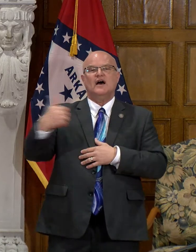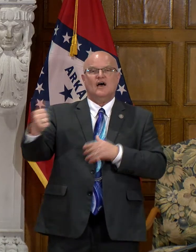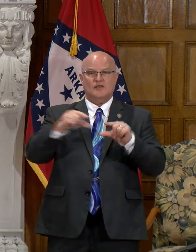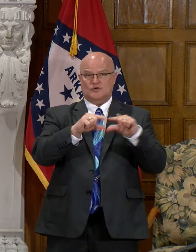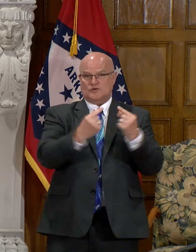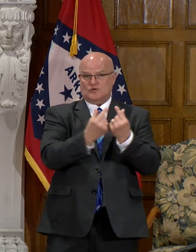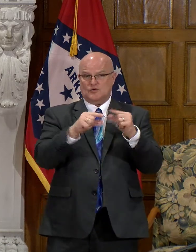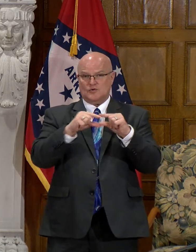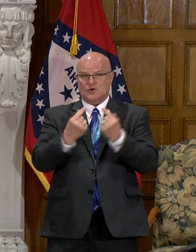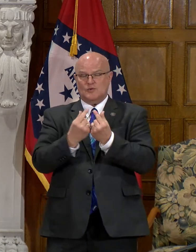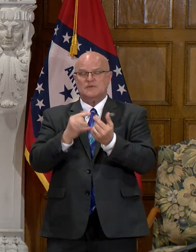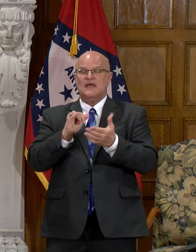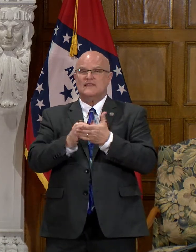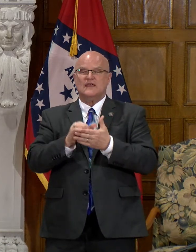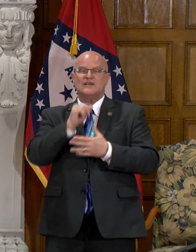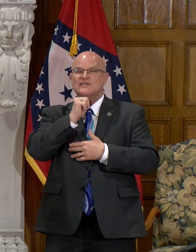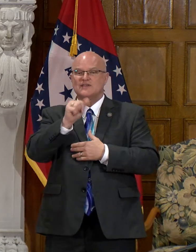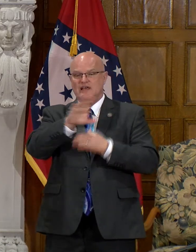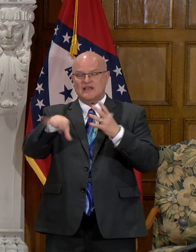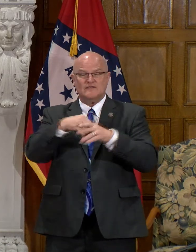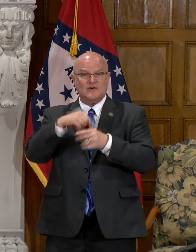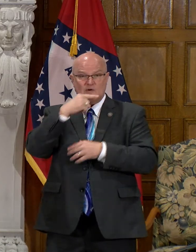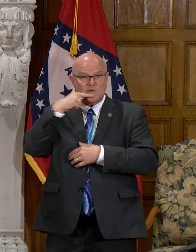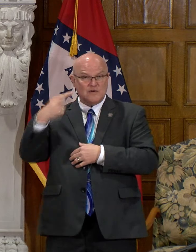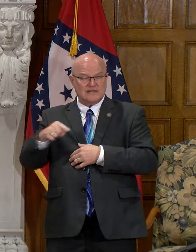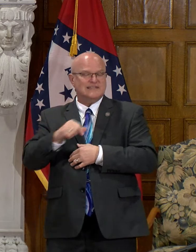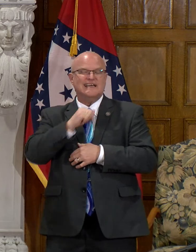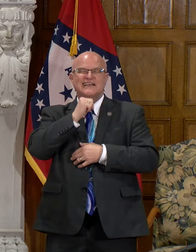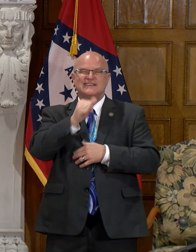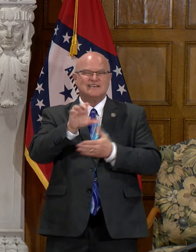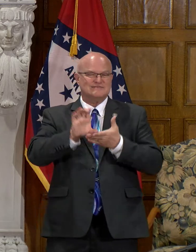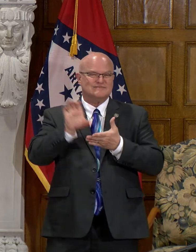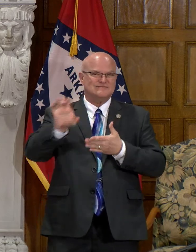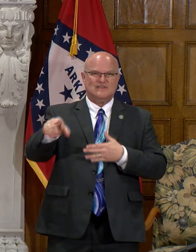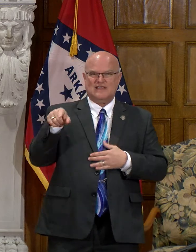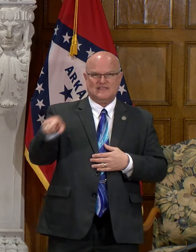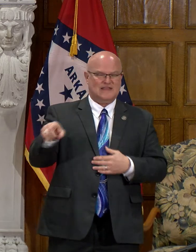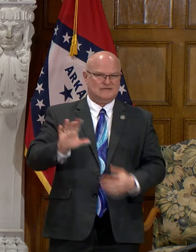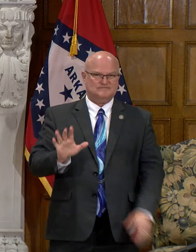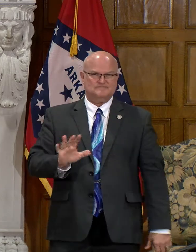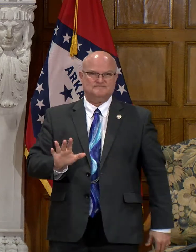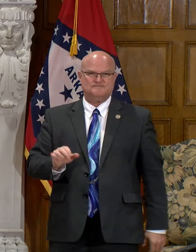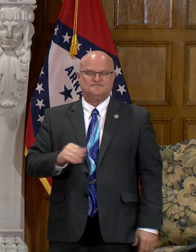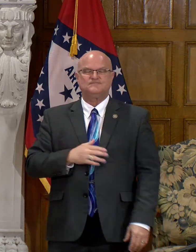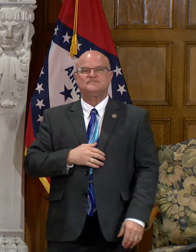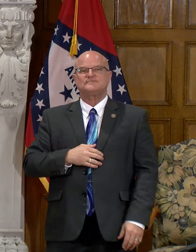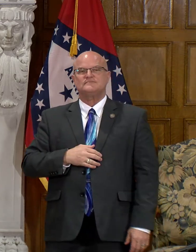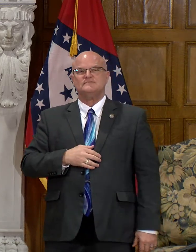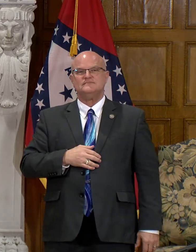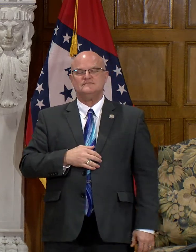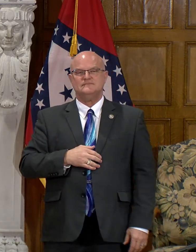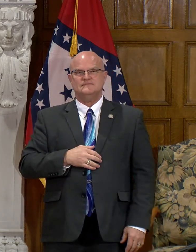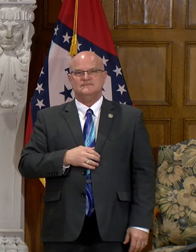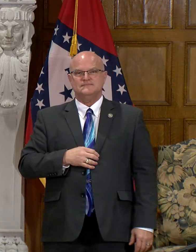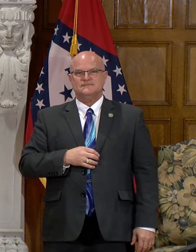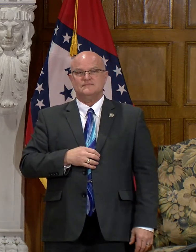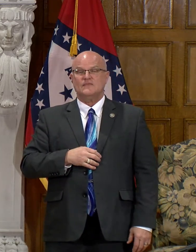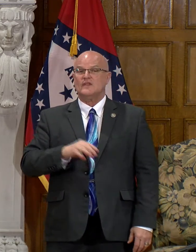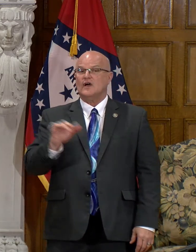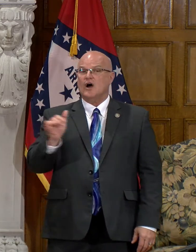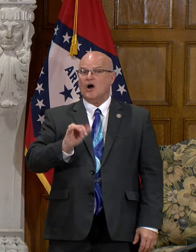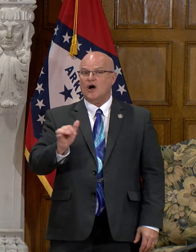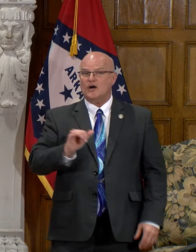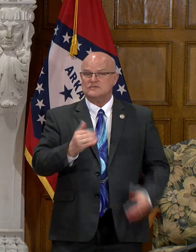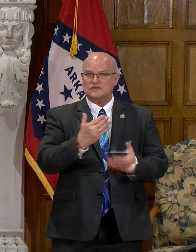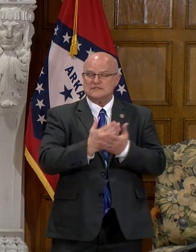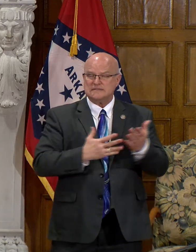fiduciaries, they are watching that, and there's no direct investments in those Russian funds. There's also